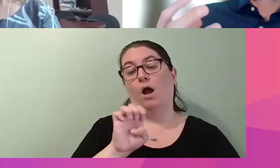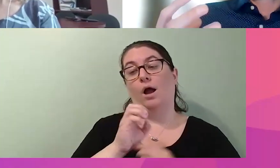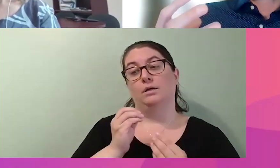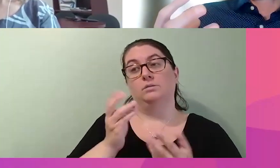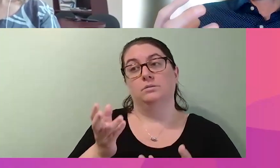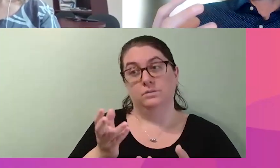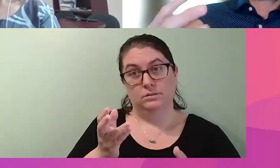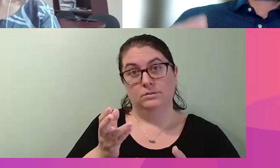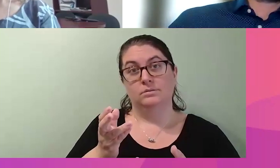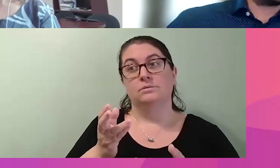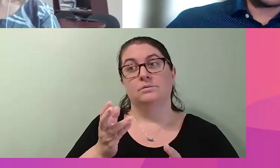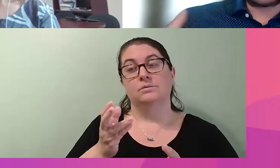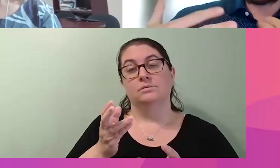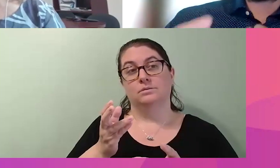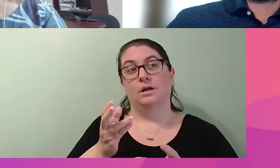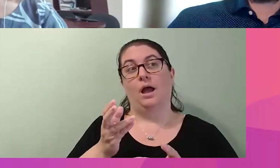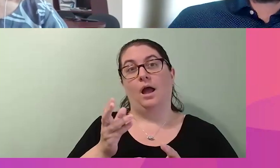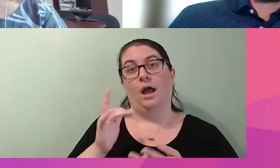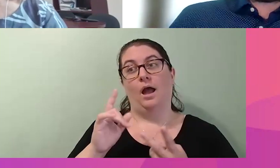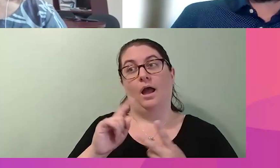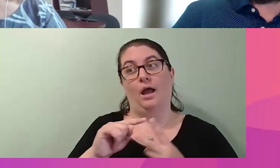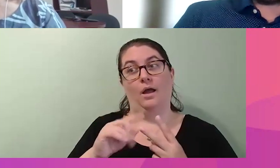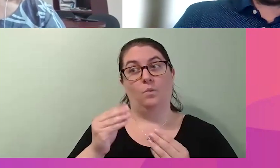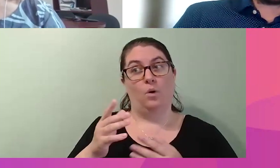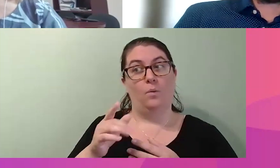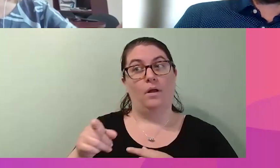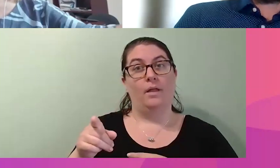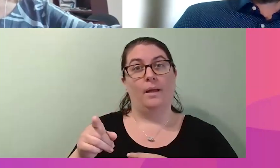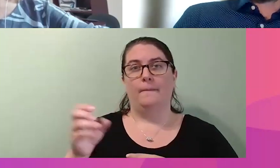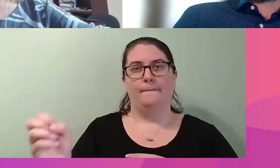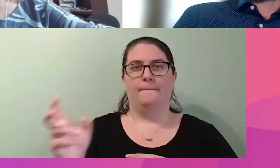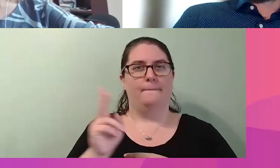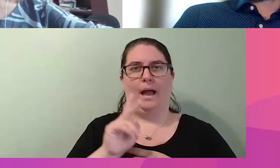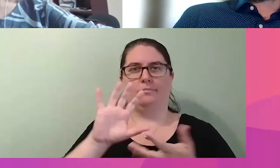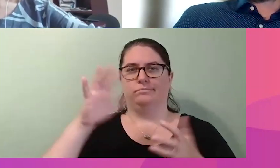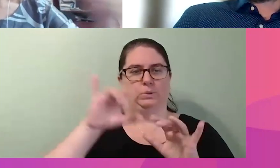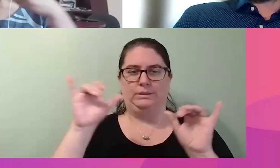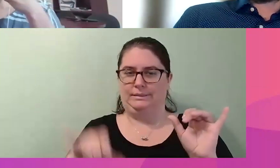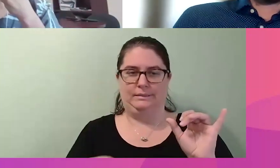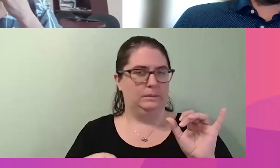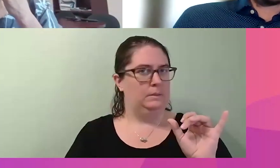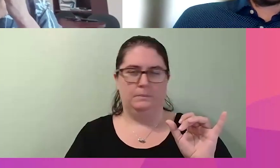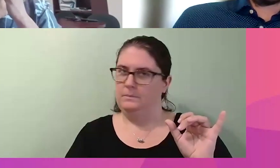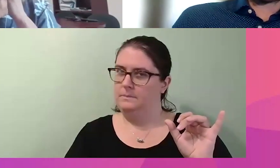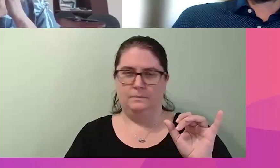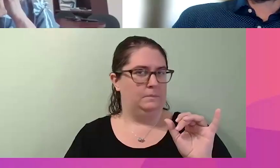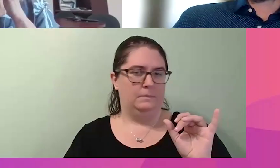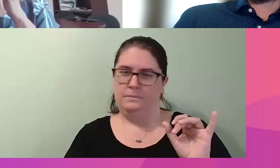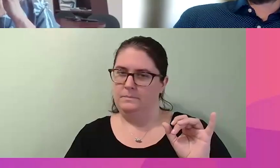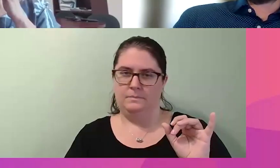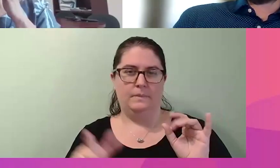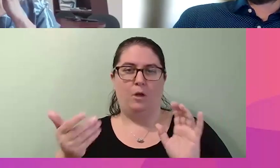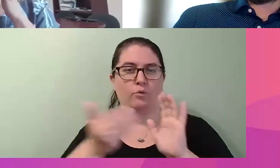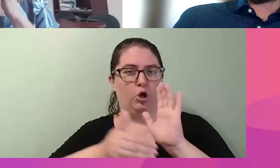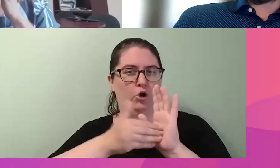down there were significantly less likely to come back into the system. And sort of that kind of